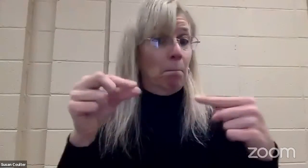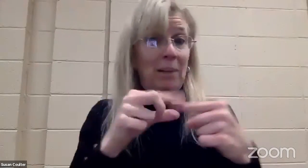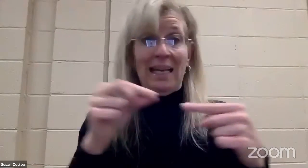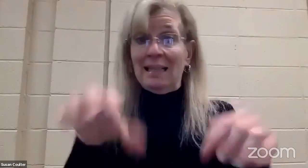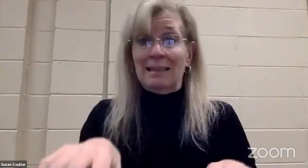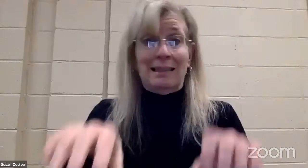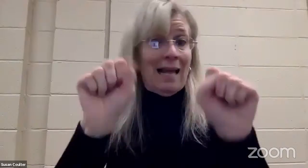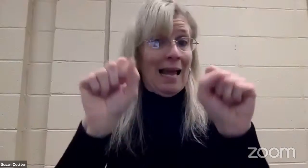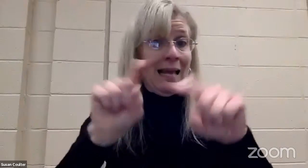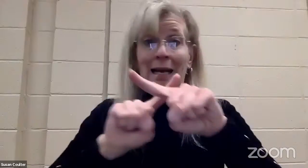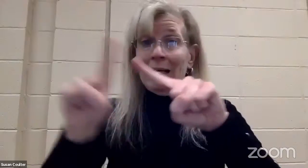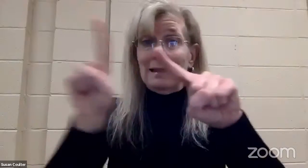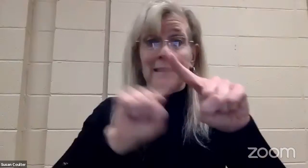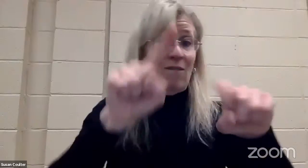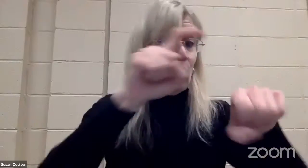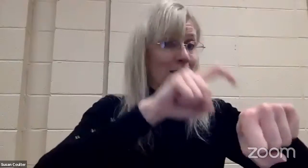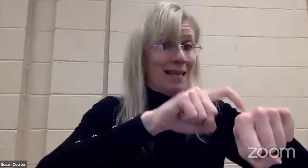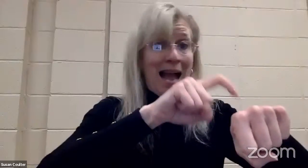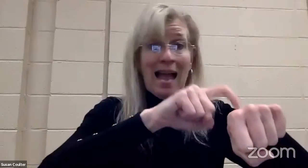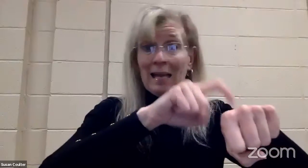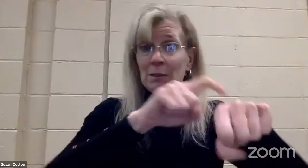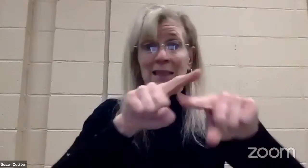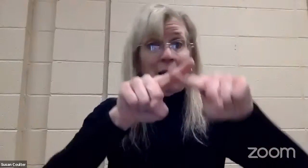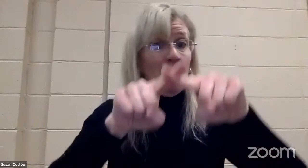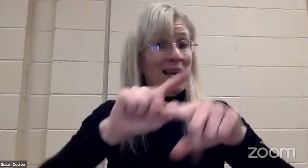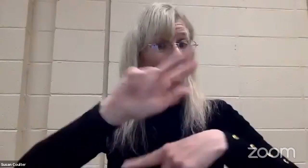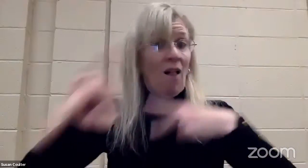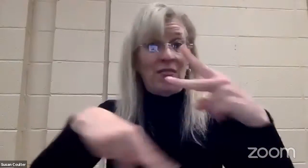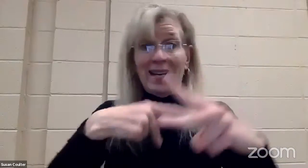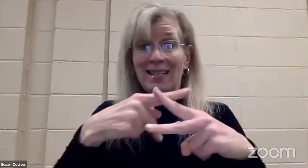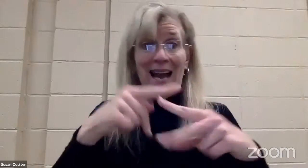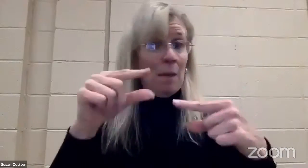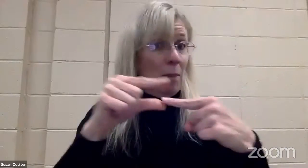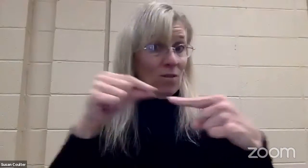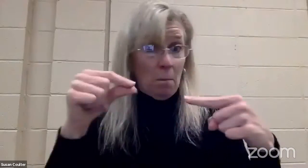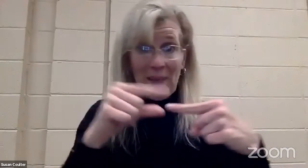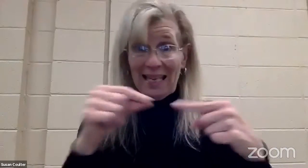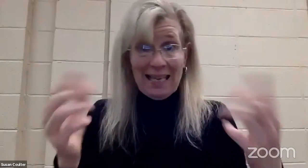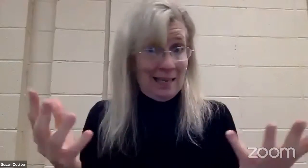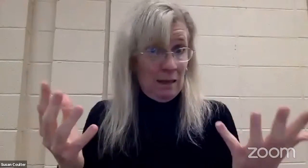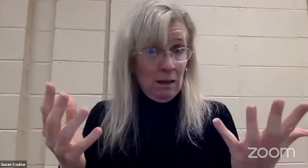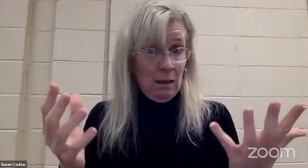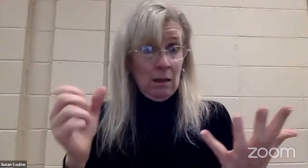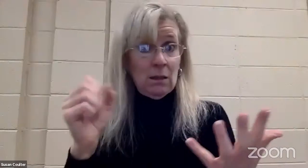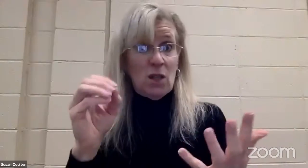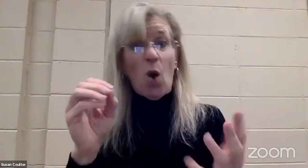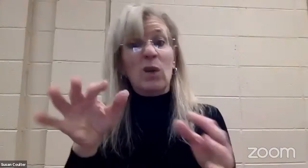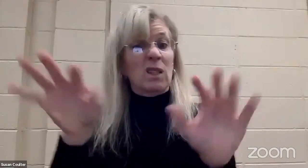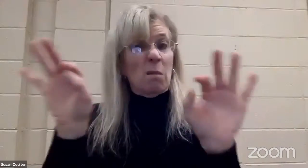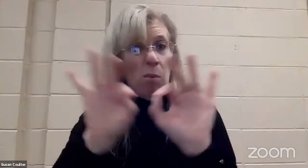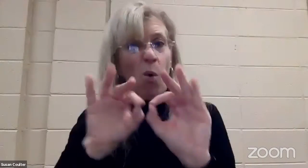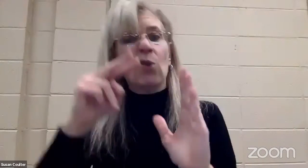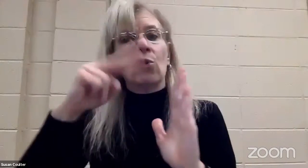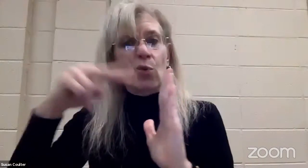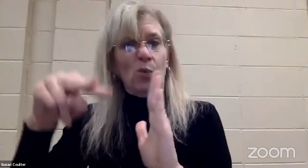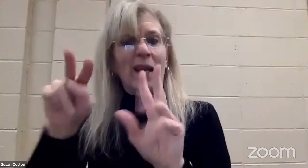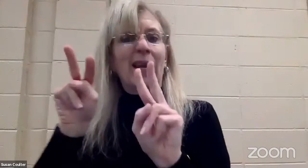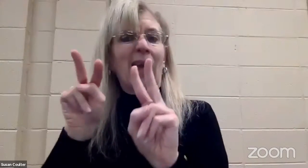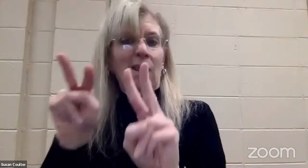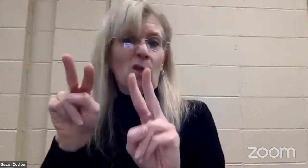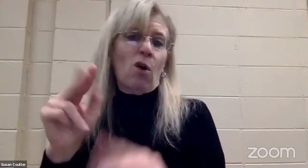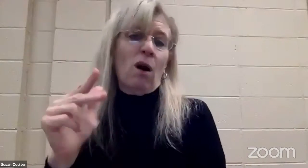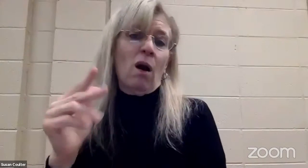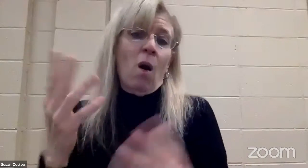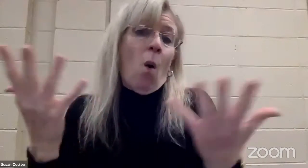because beans take different times depending on the type of bean. So it's important to